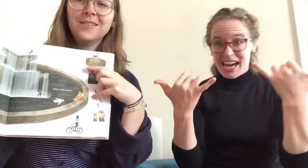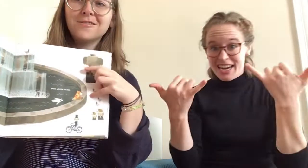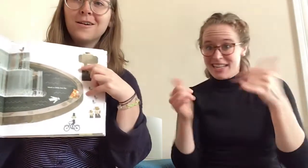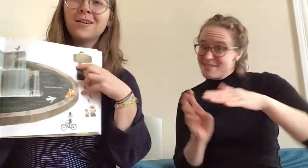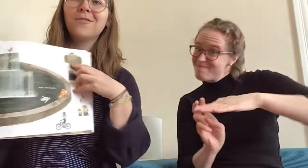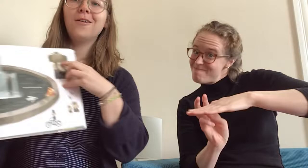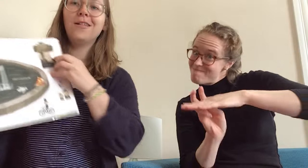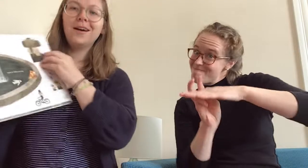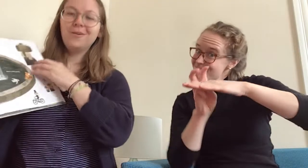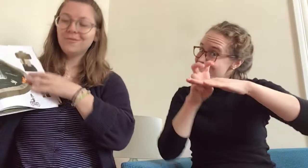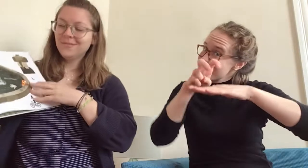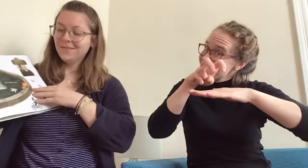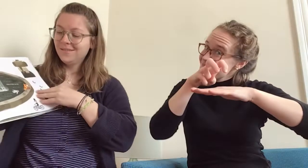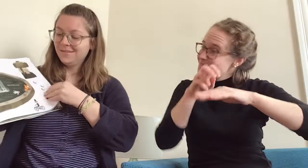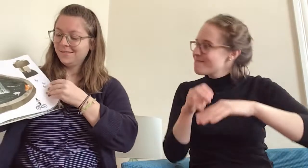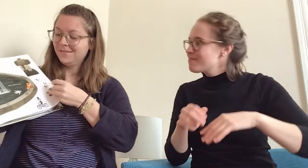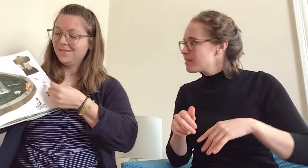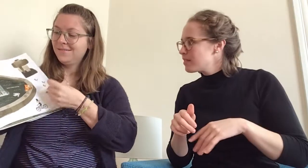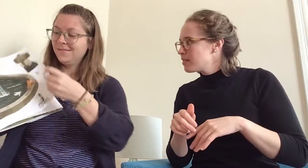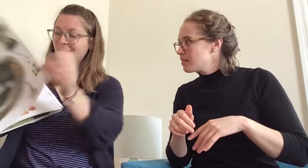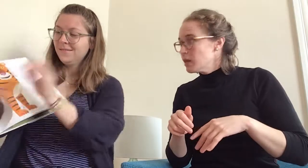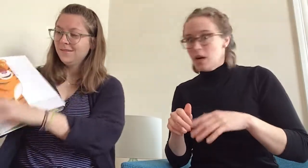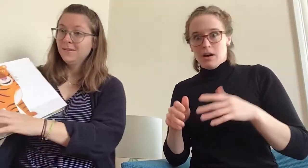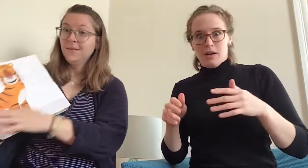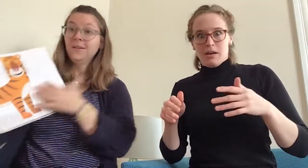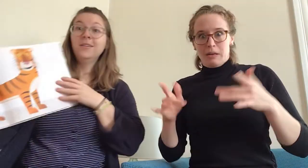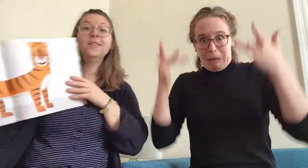There he is, starting to crawl out.